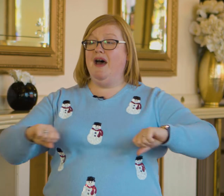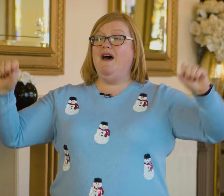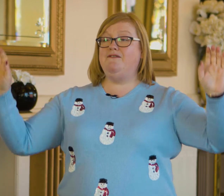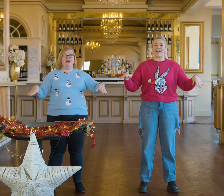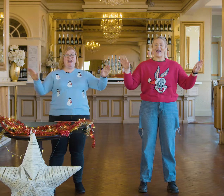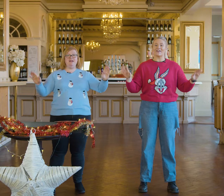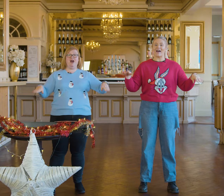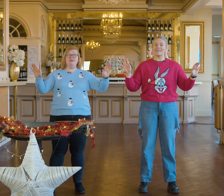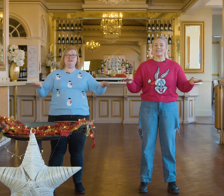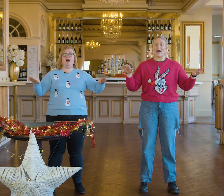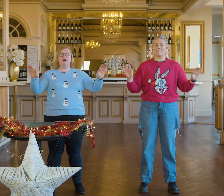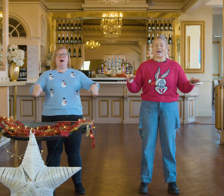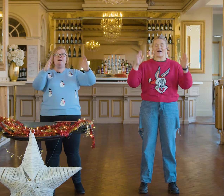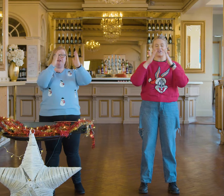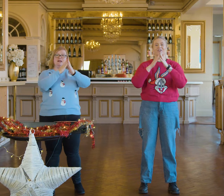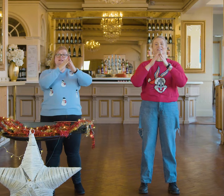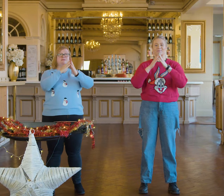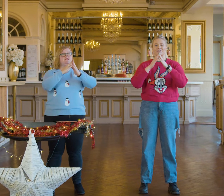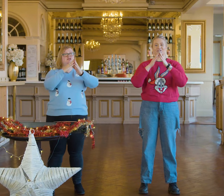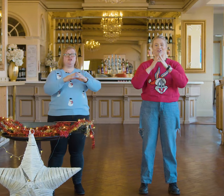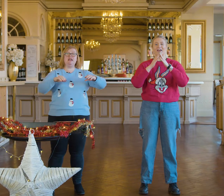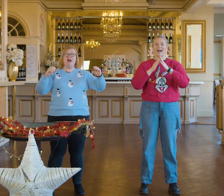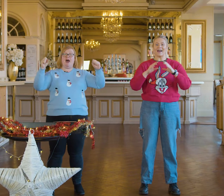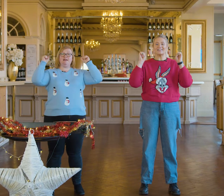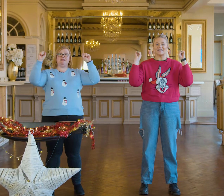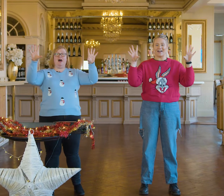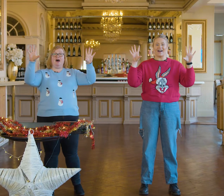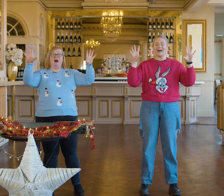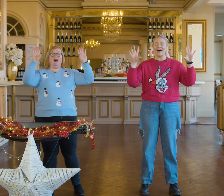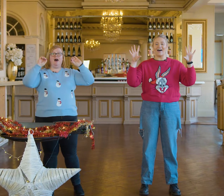a fairy on the top of the Christmas tree. A star,